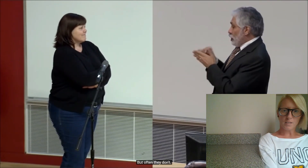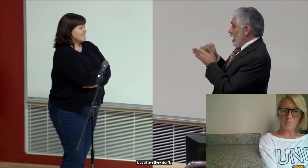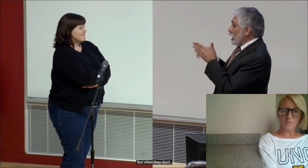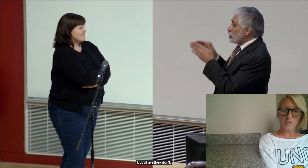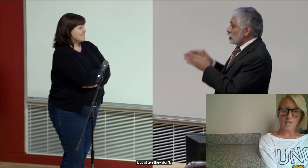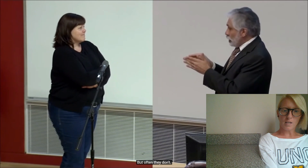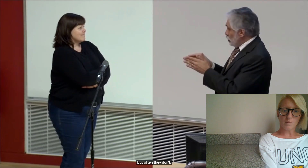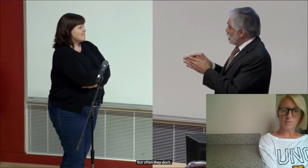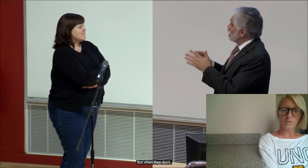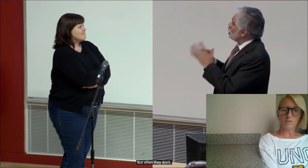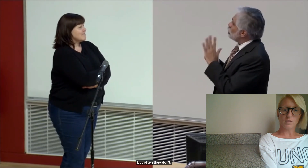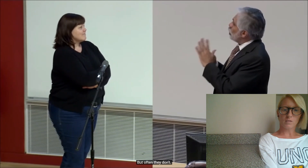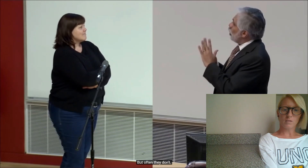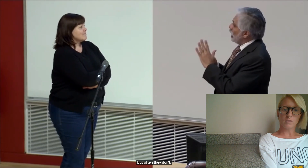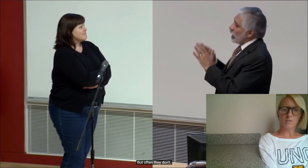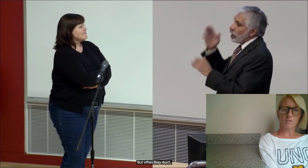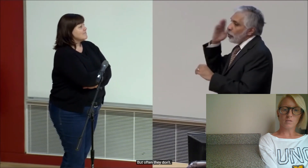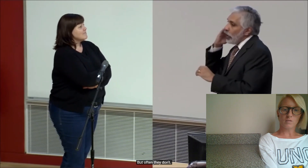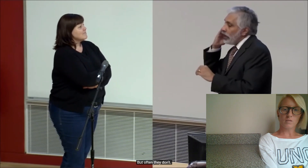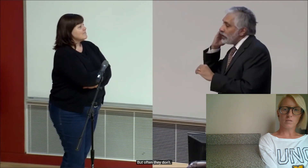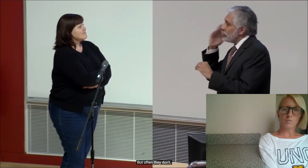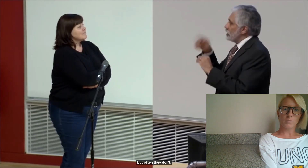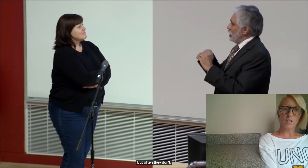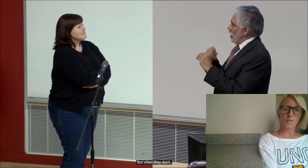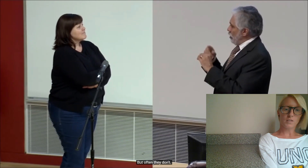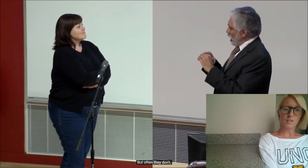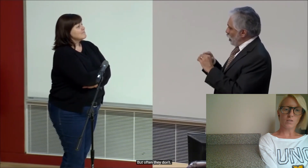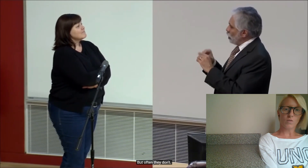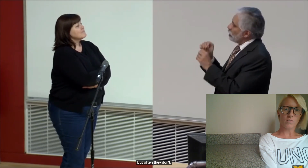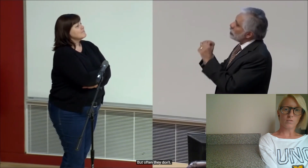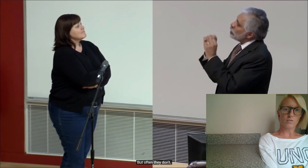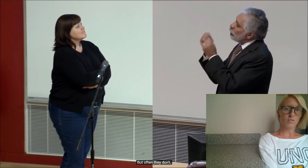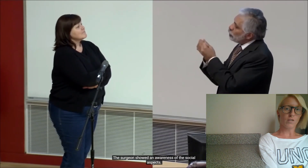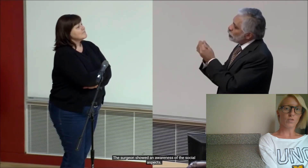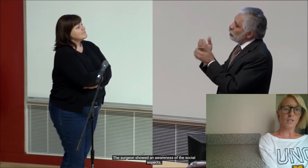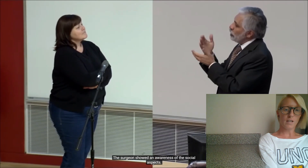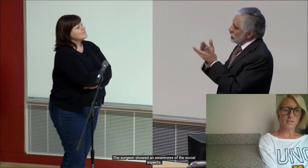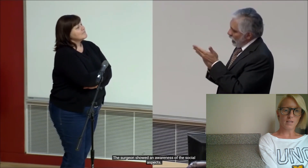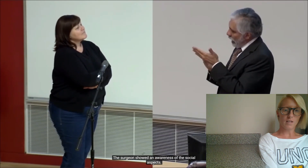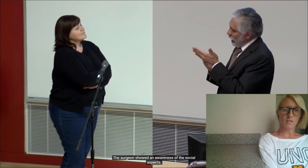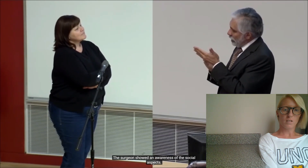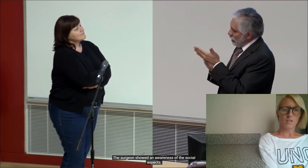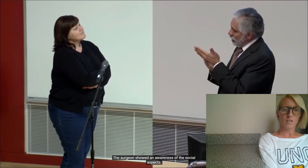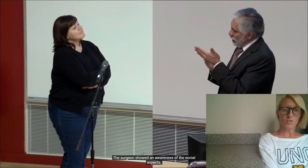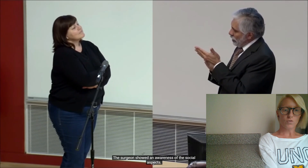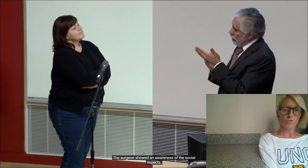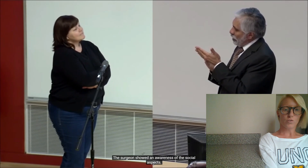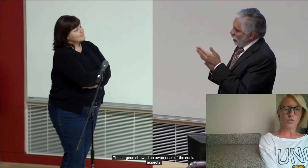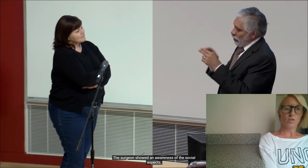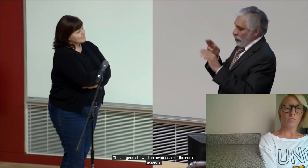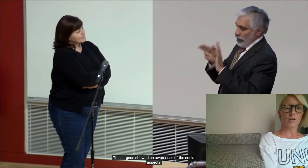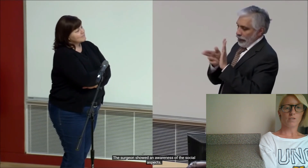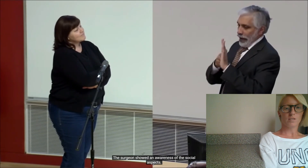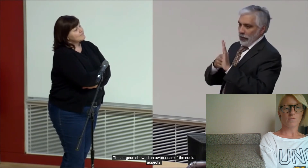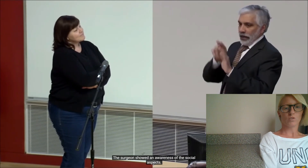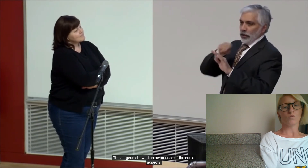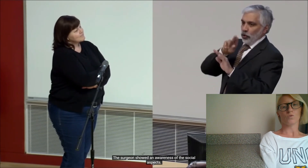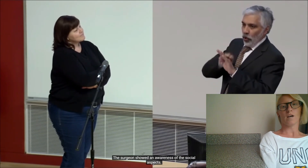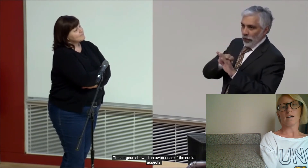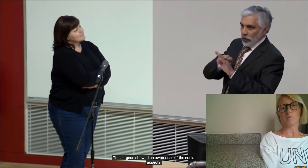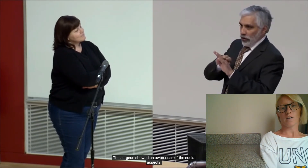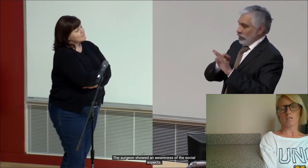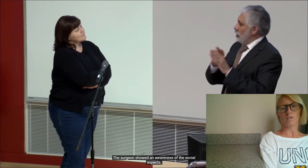but often they don't. But often they don't. The surgeon realize showed an that awareness the of surgeon showed the awareness social